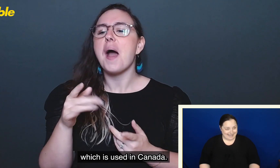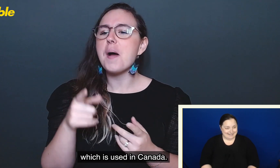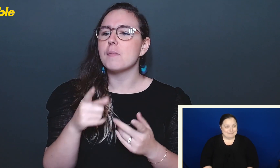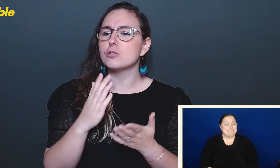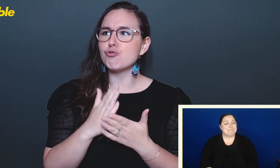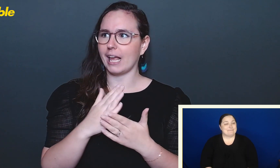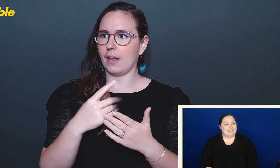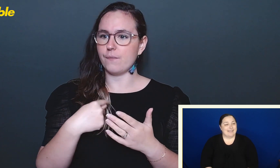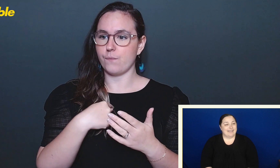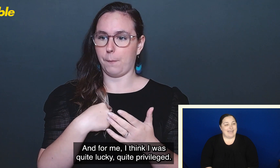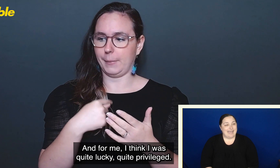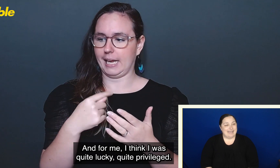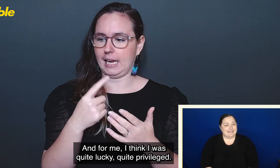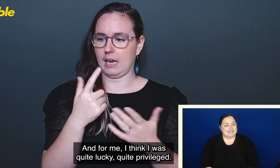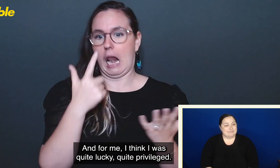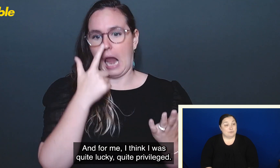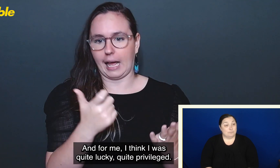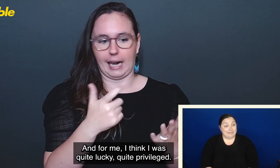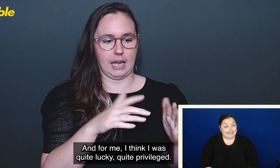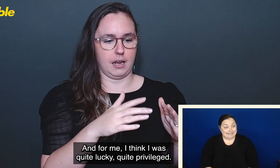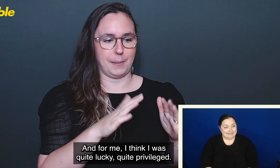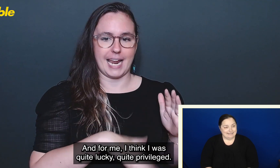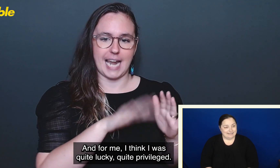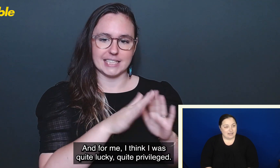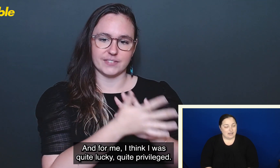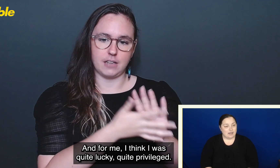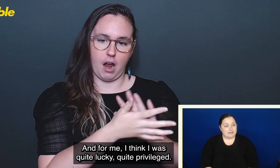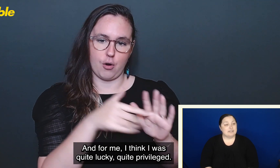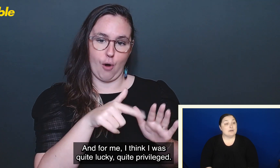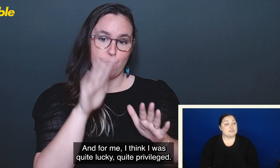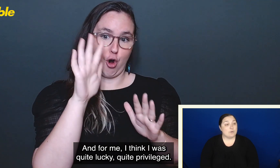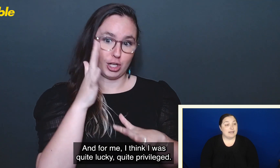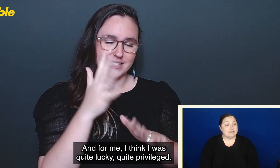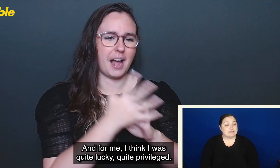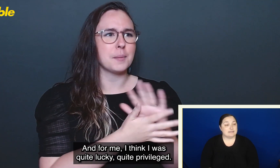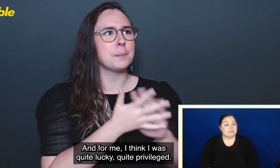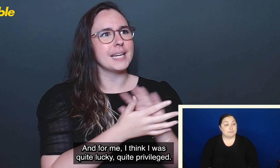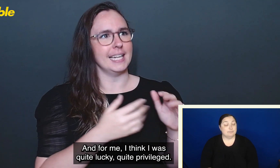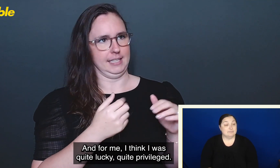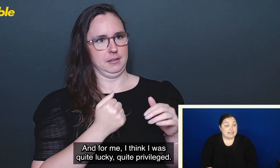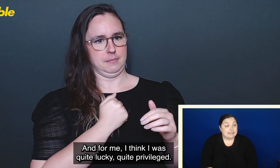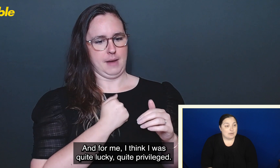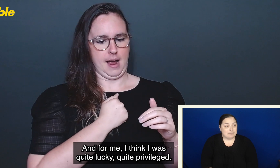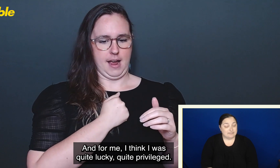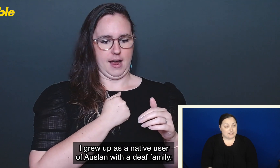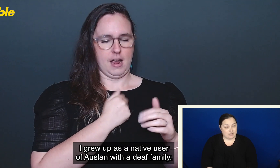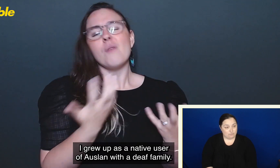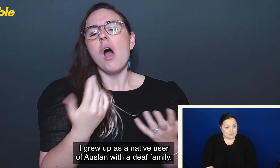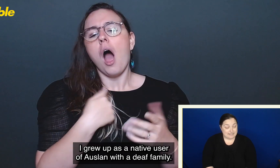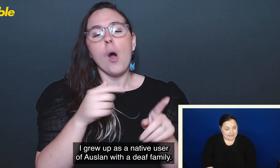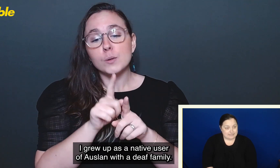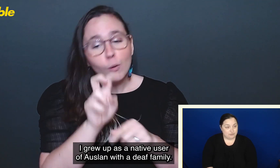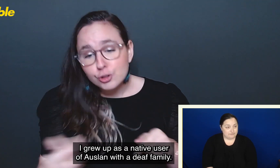is used in Canada. And for me, I think I was quite lucky, quite